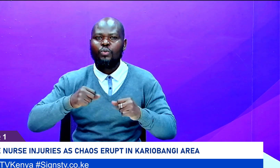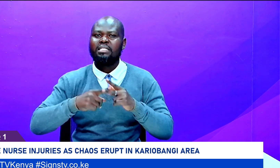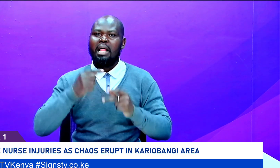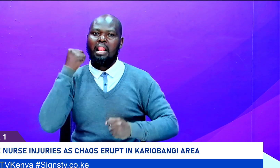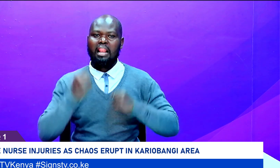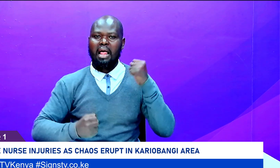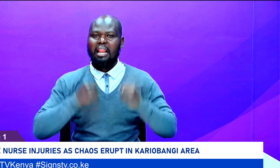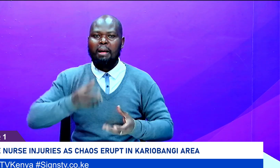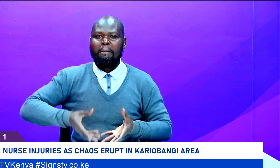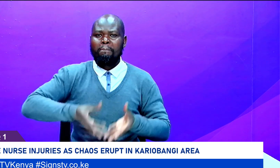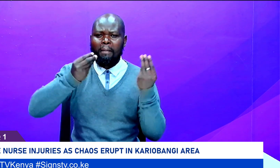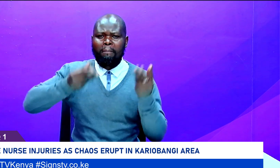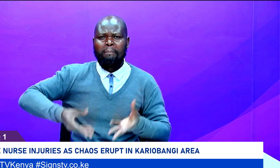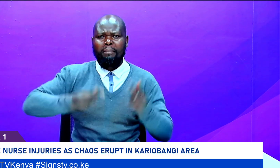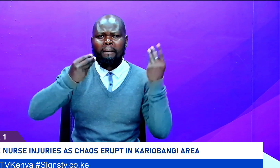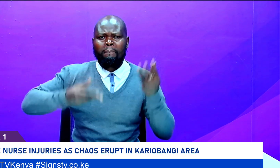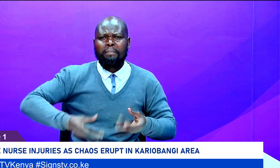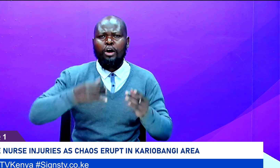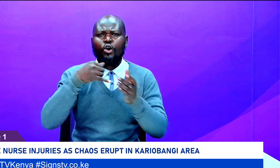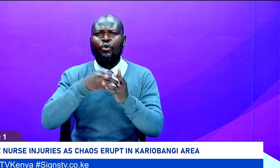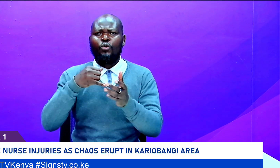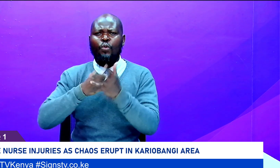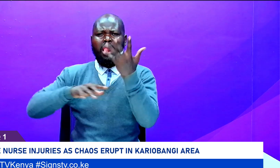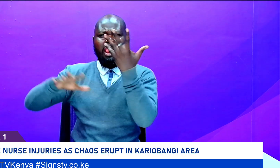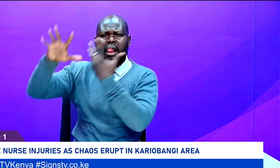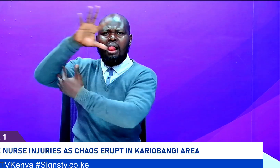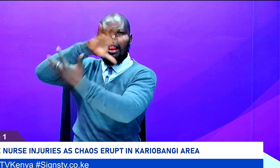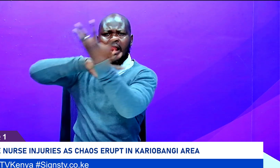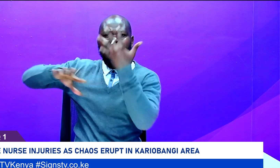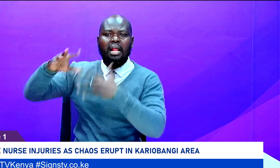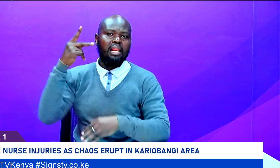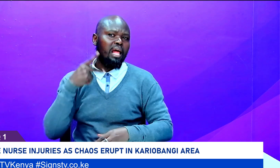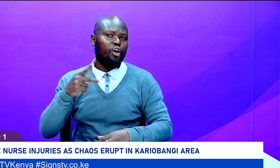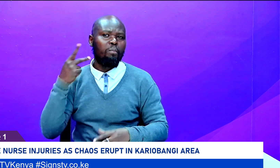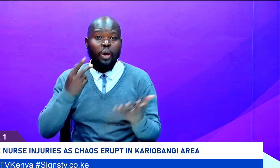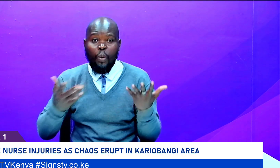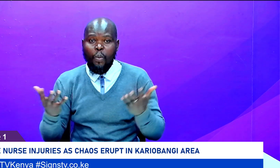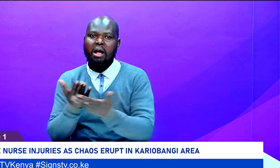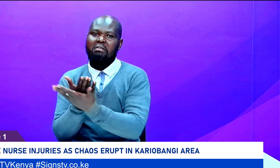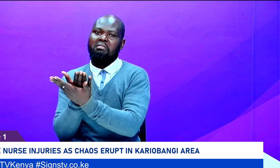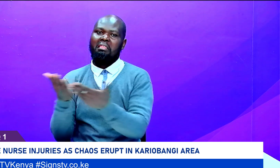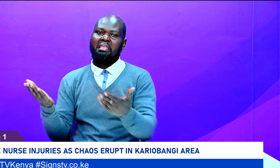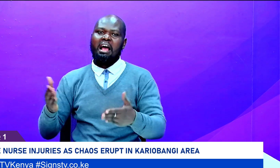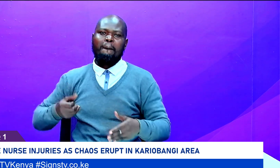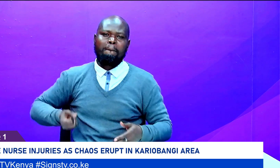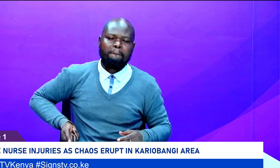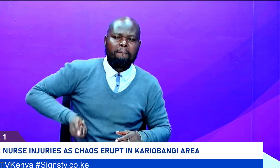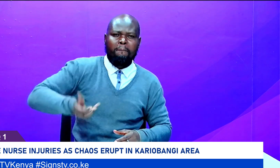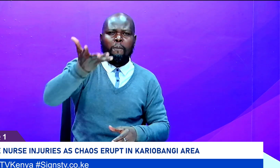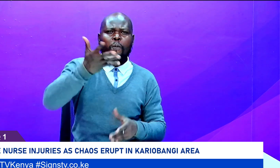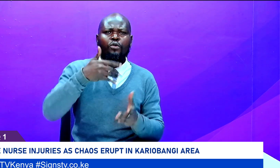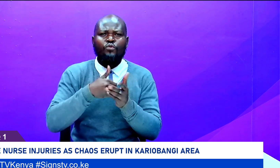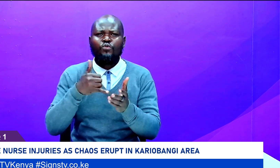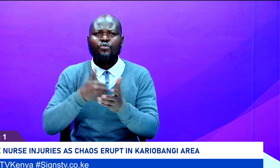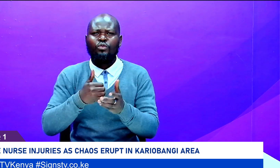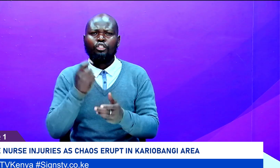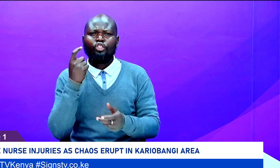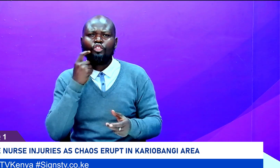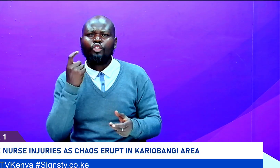engaging officers in running battles. The gang later stormed into Kariobangi, where they looted shops